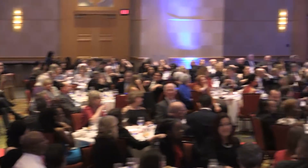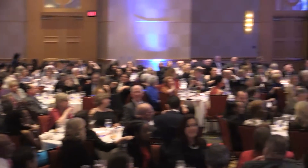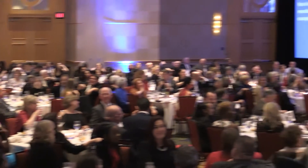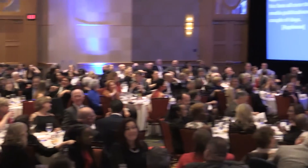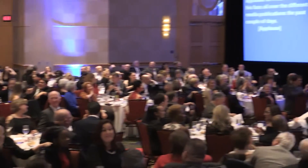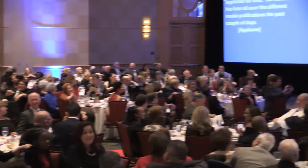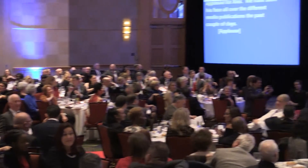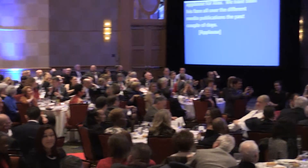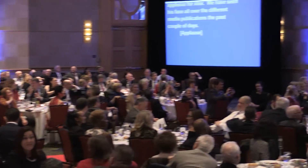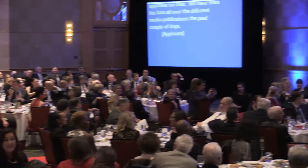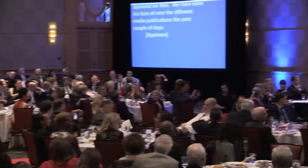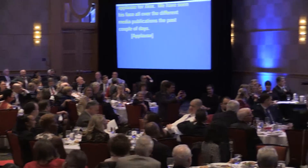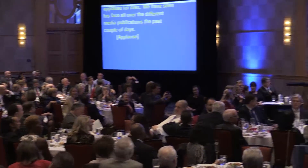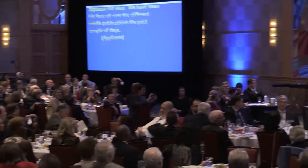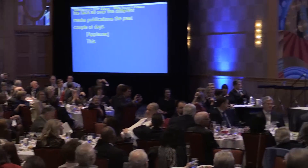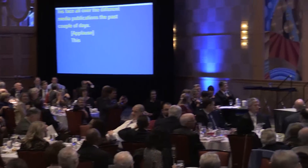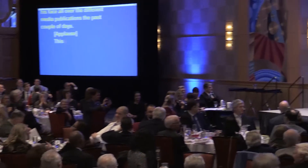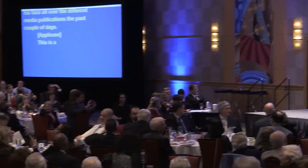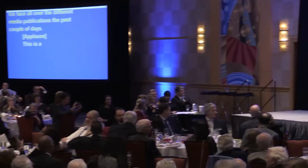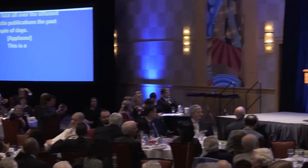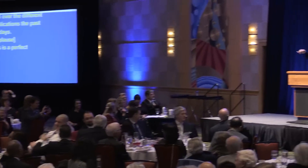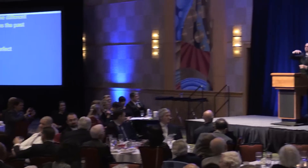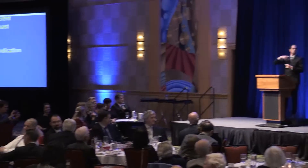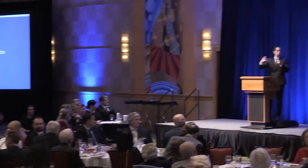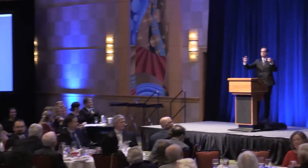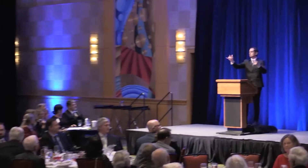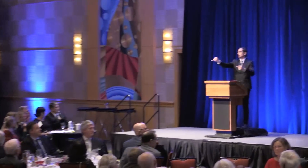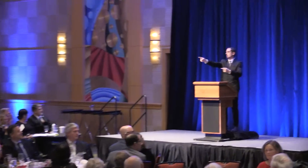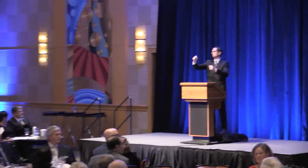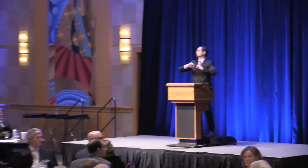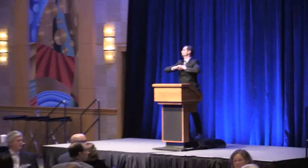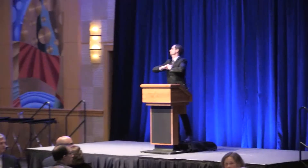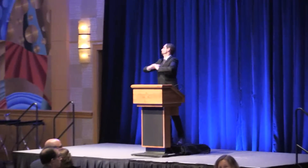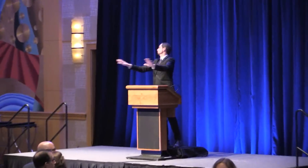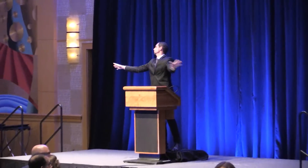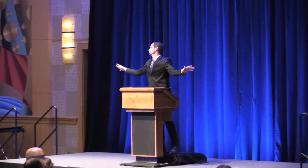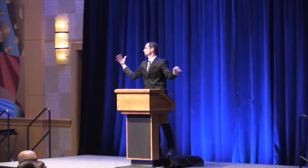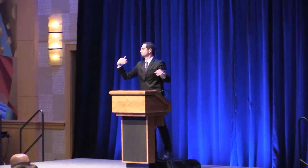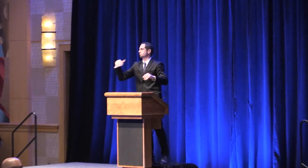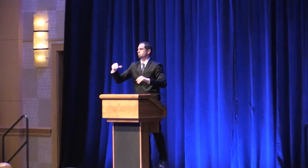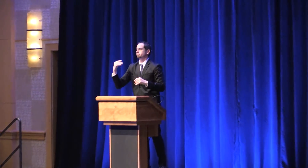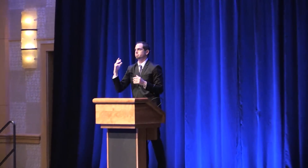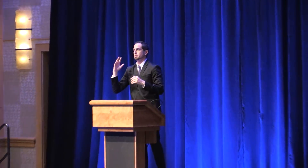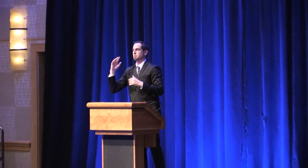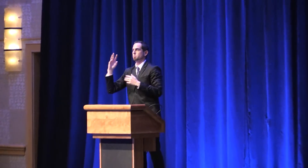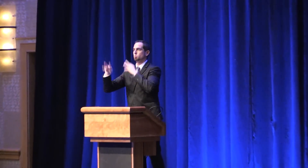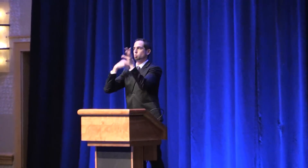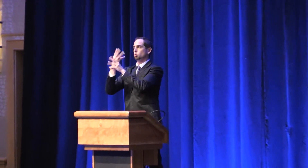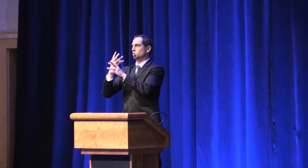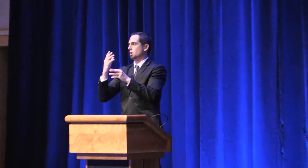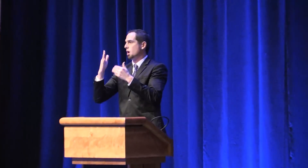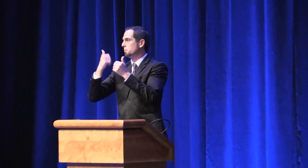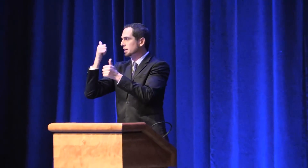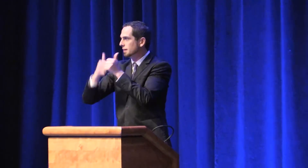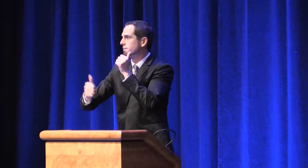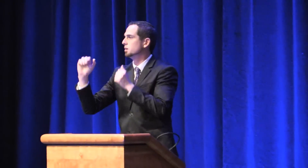So this is a perfect indication of just how small the deaf community is. You can read about him in the newspaper and then see him later on at the TDI